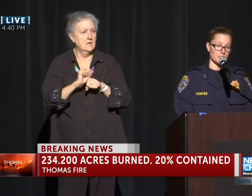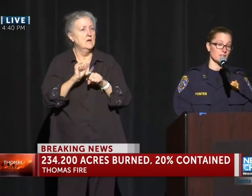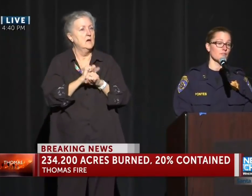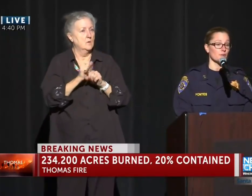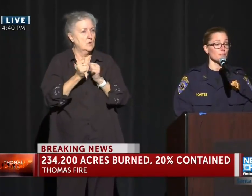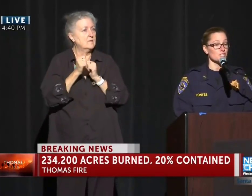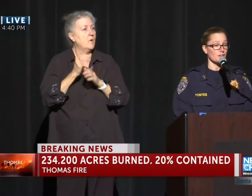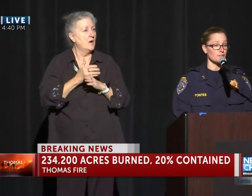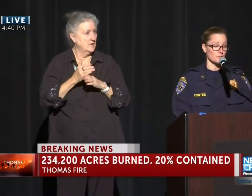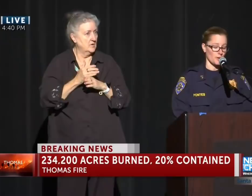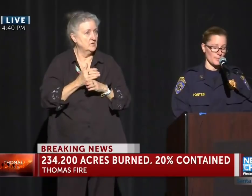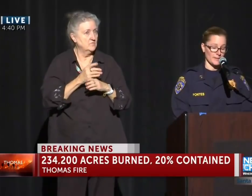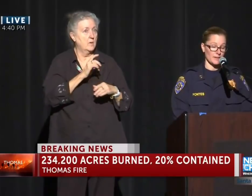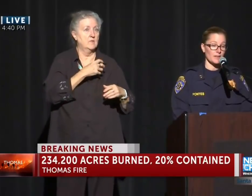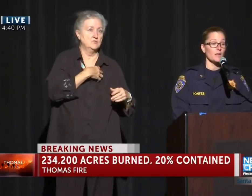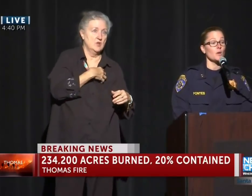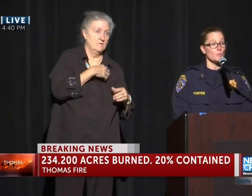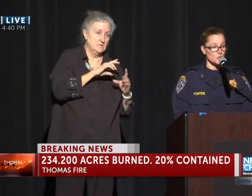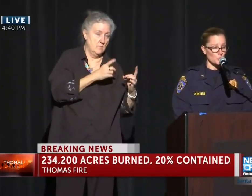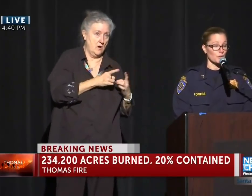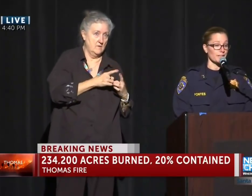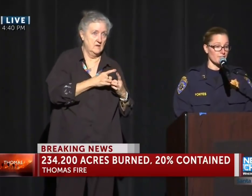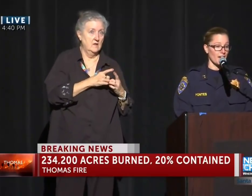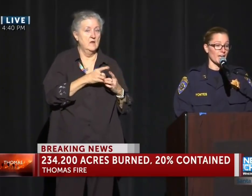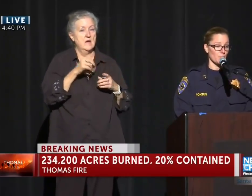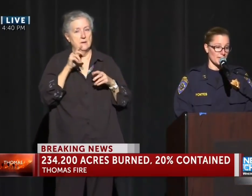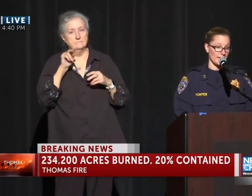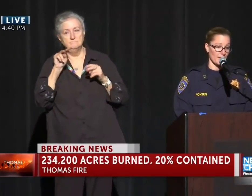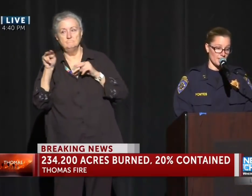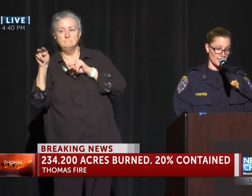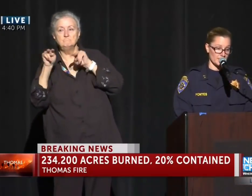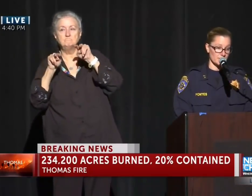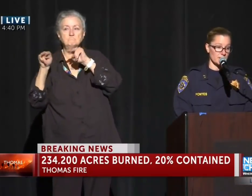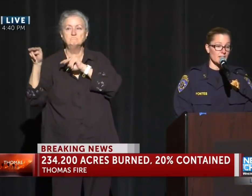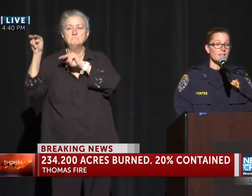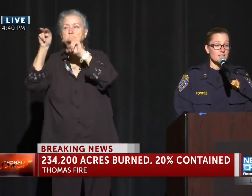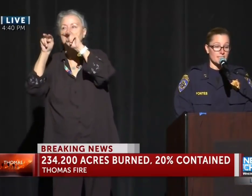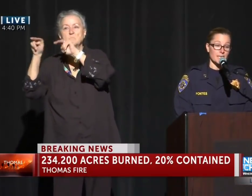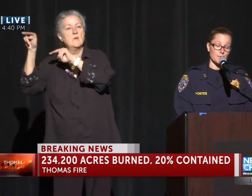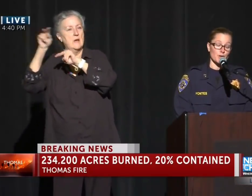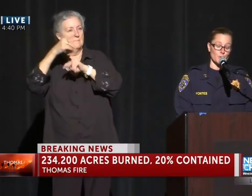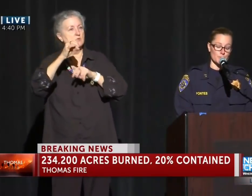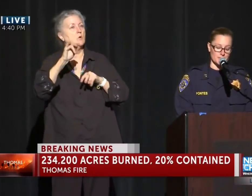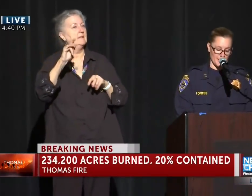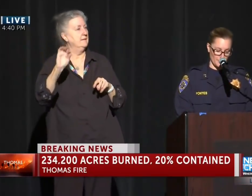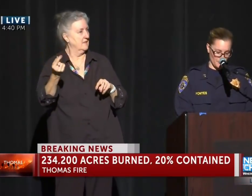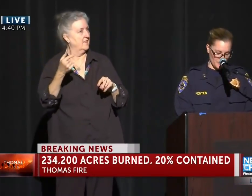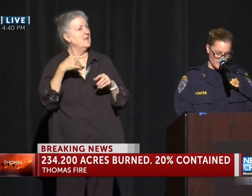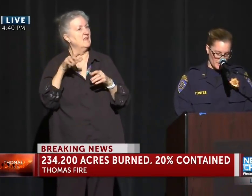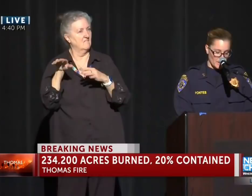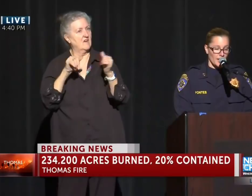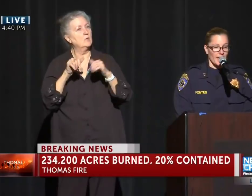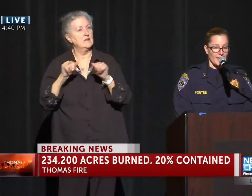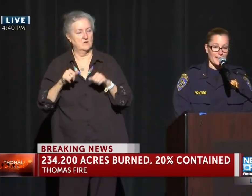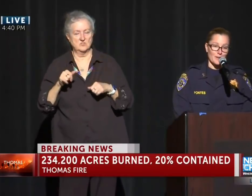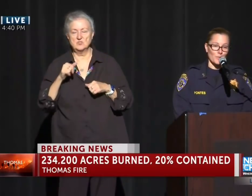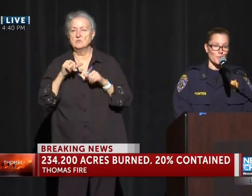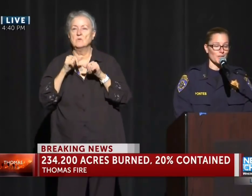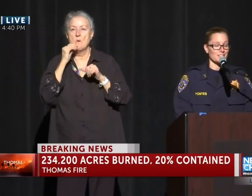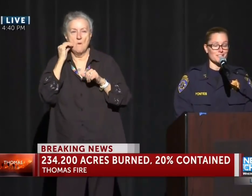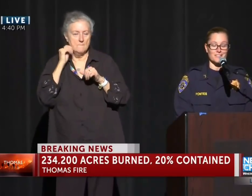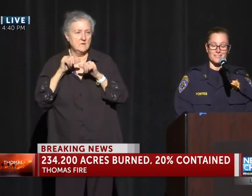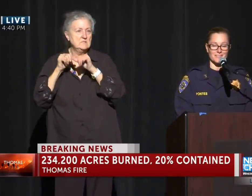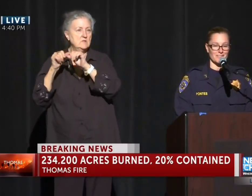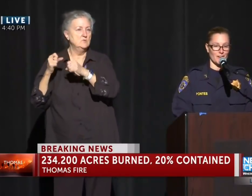our partners from the Sheriff's Department, patrolling the evacuated areas to keep your home safe.